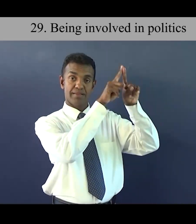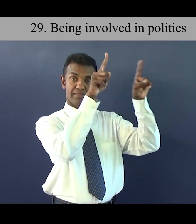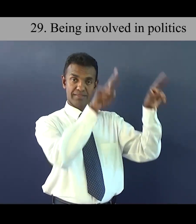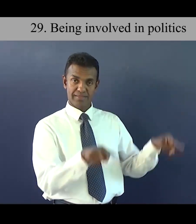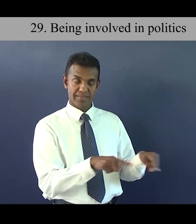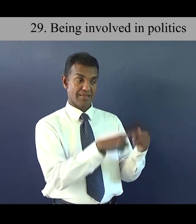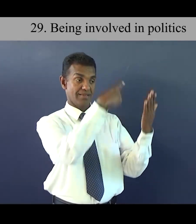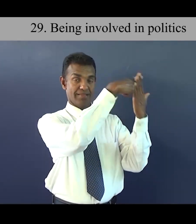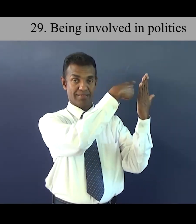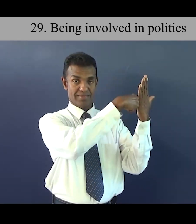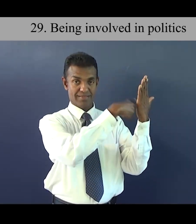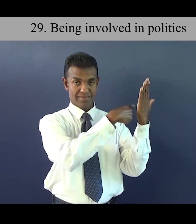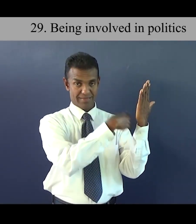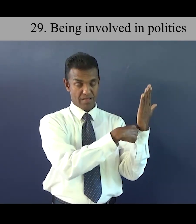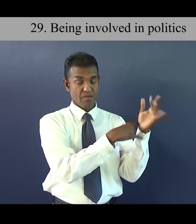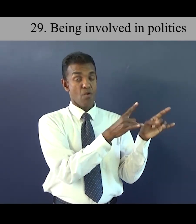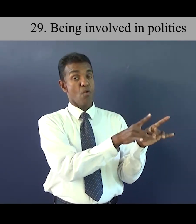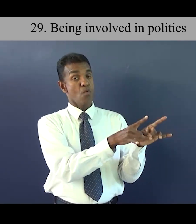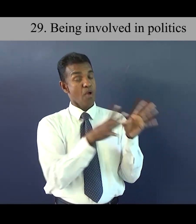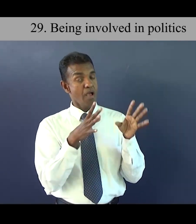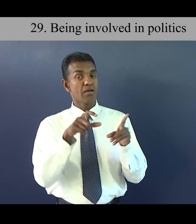Disabled people have the right to vote by